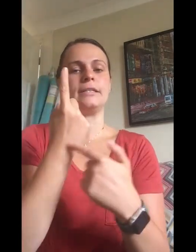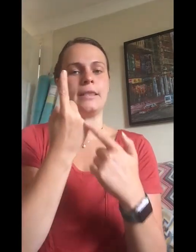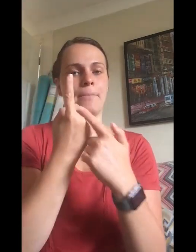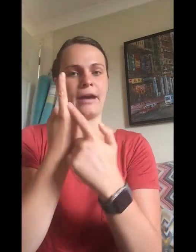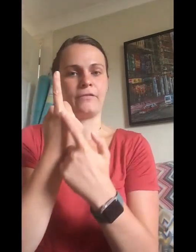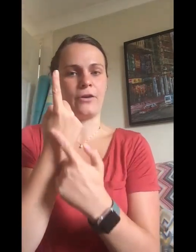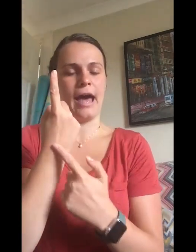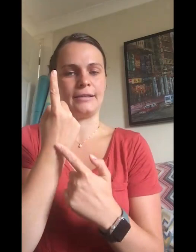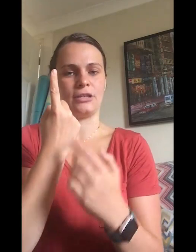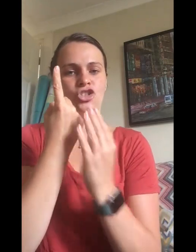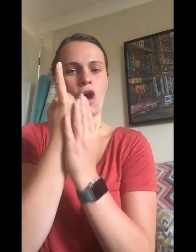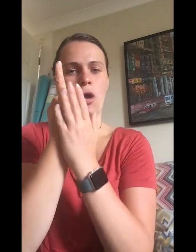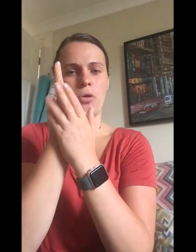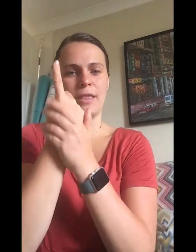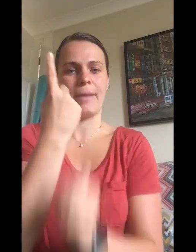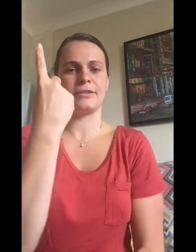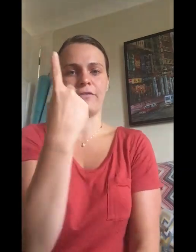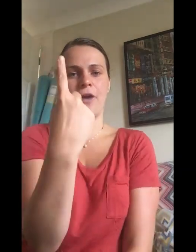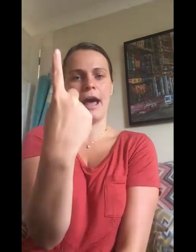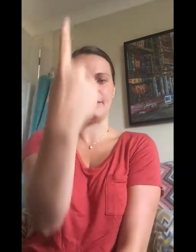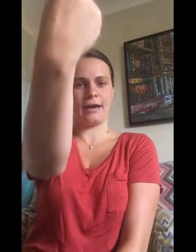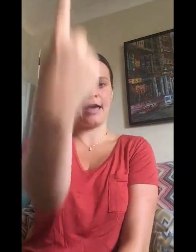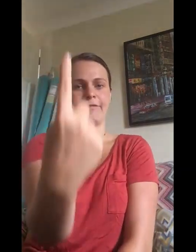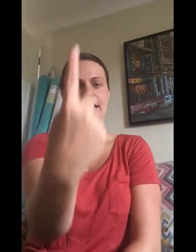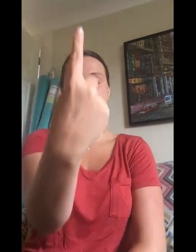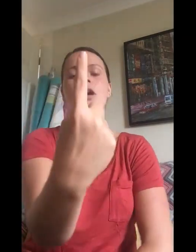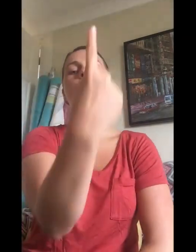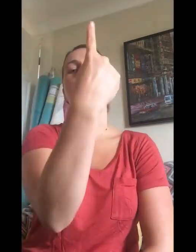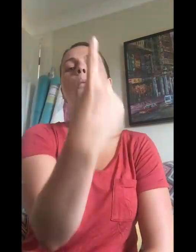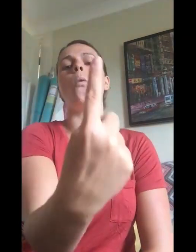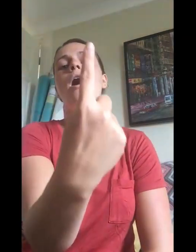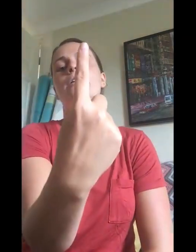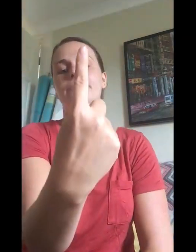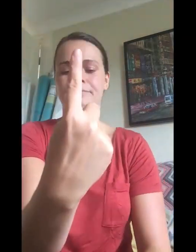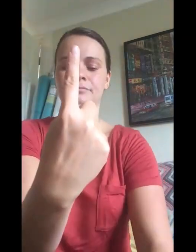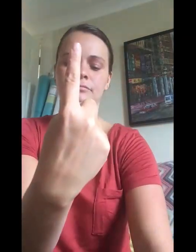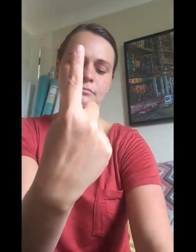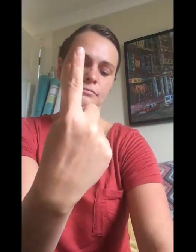see the back of your hands. So show me the backs of your hands, okay? Ready? 1.